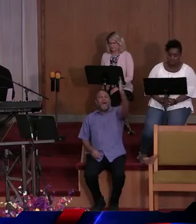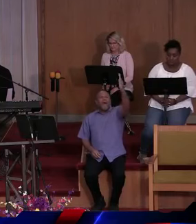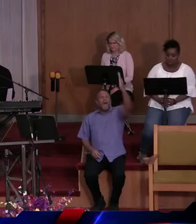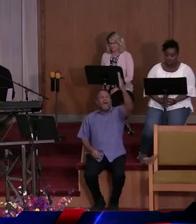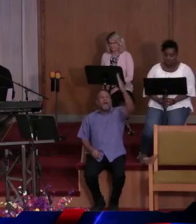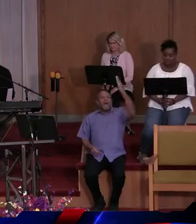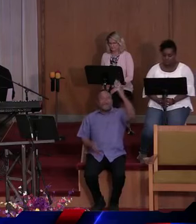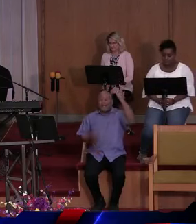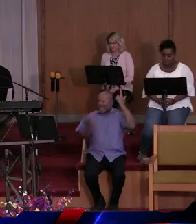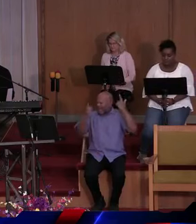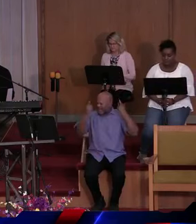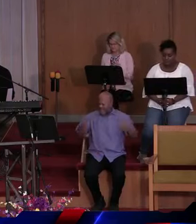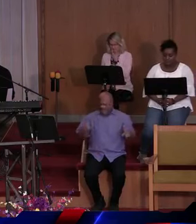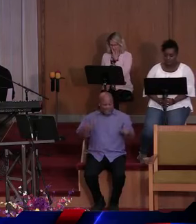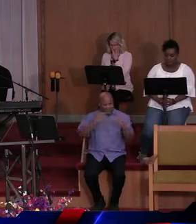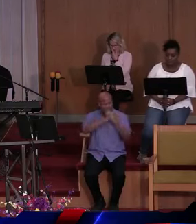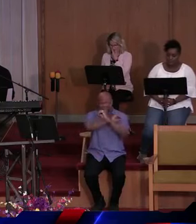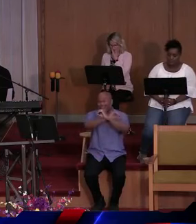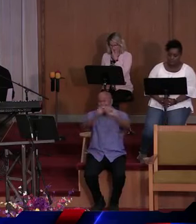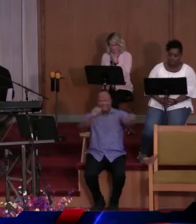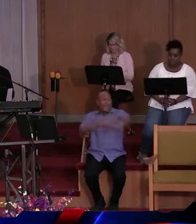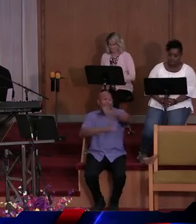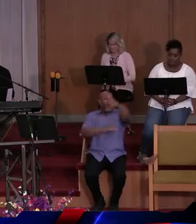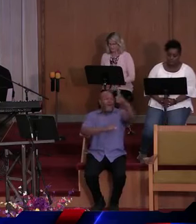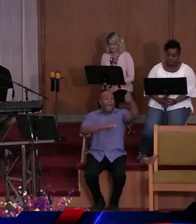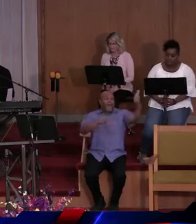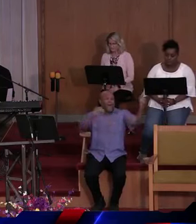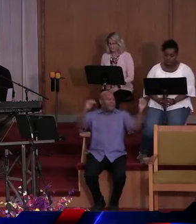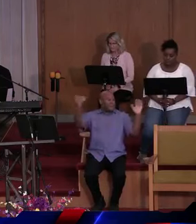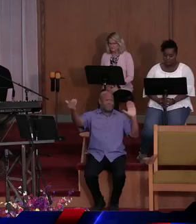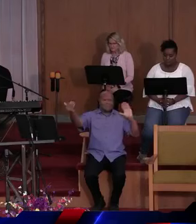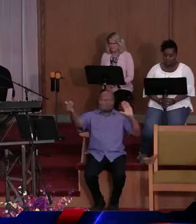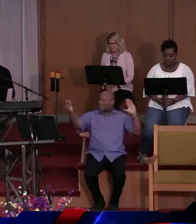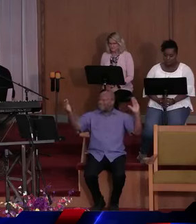No one else like you.